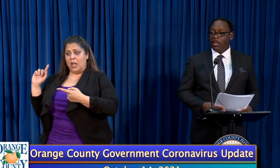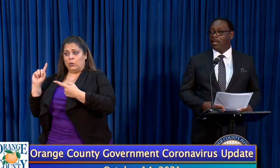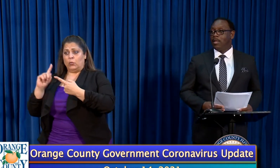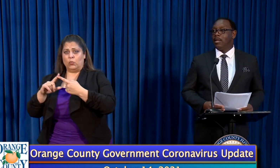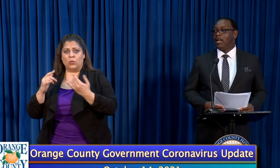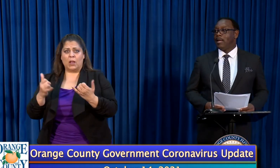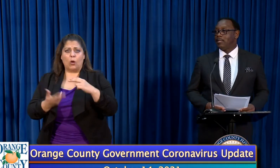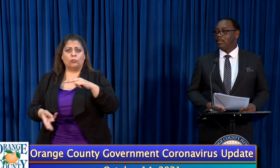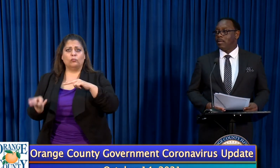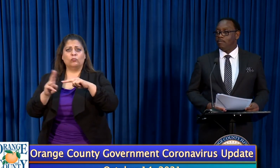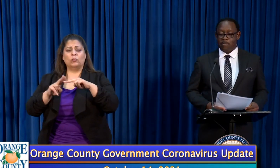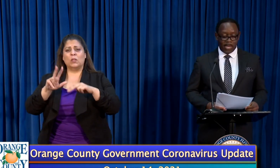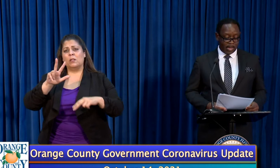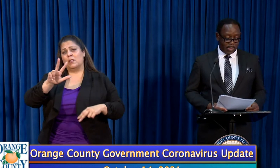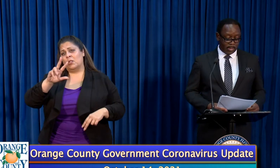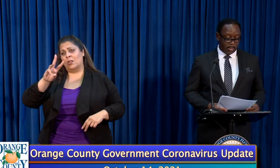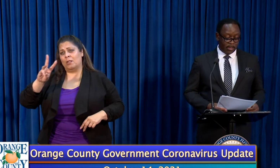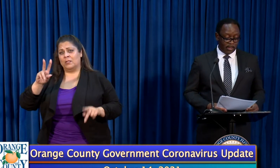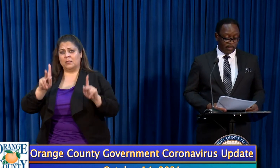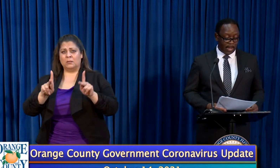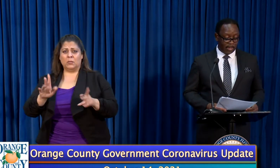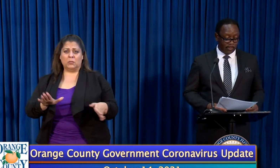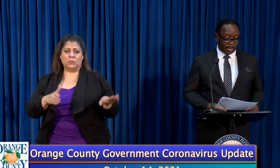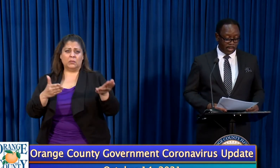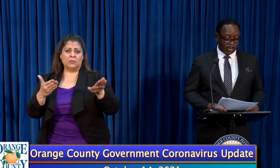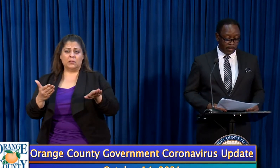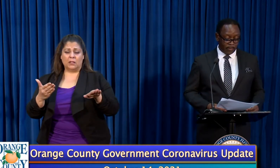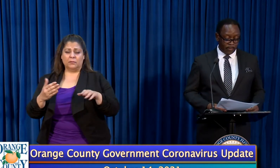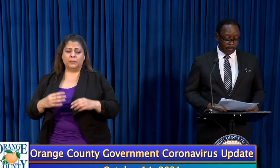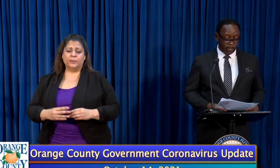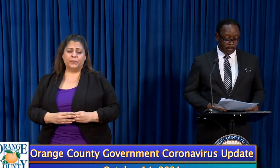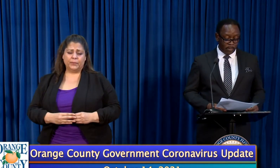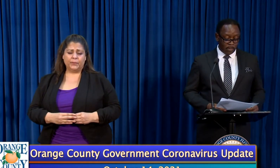we last met this past Monday.